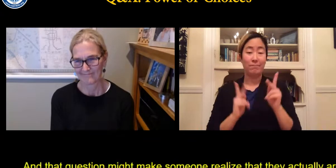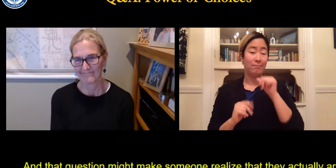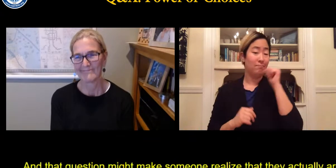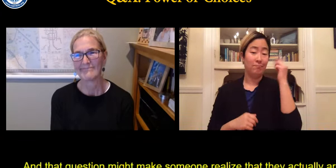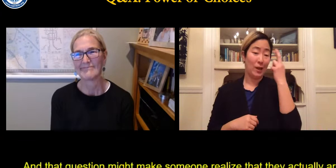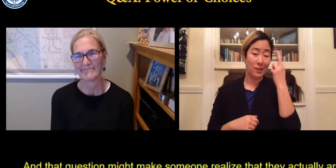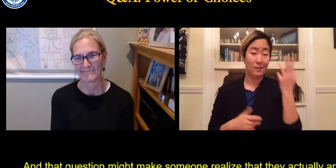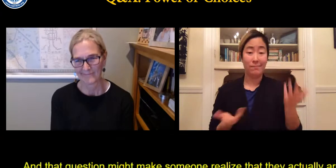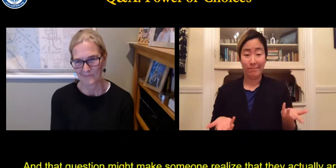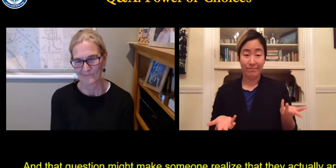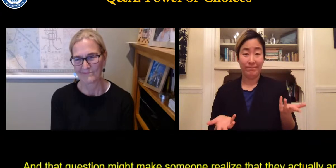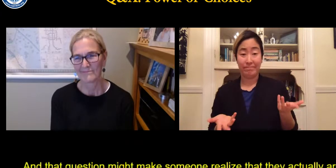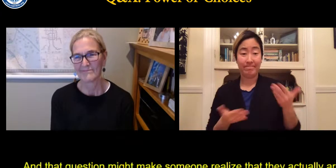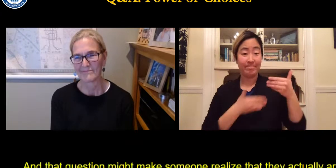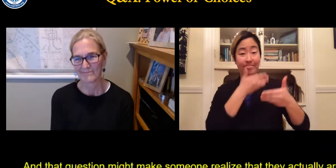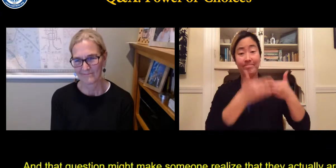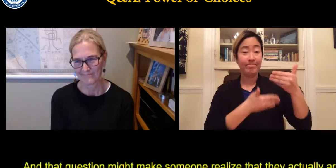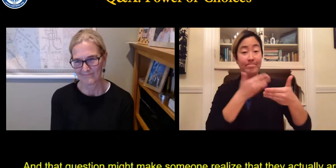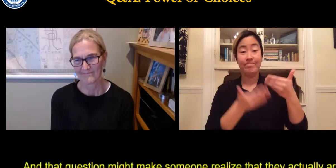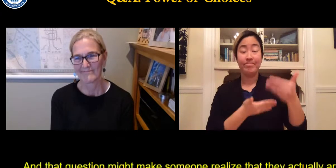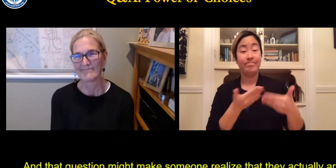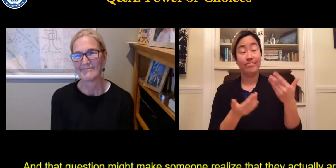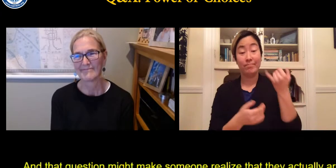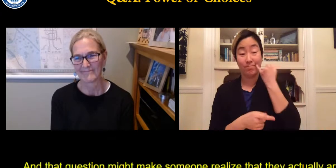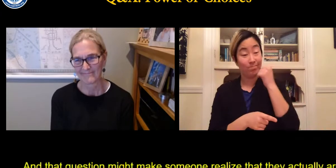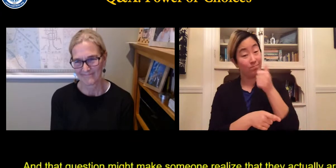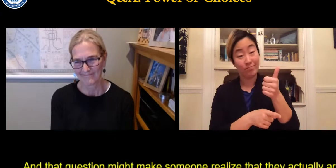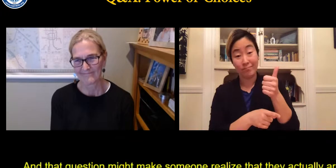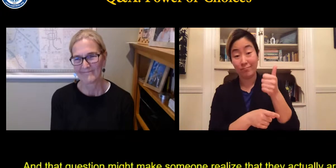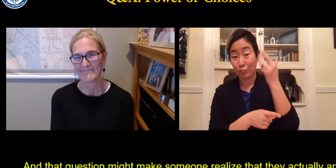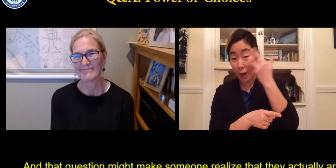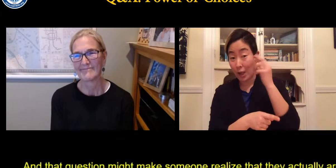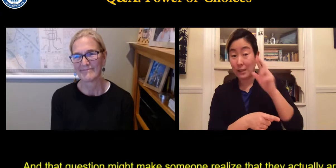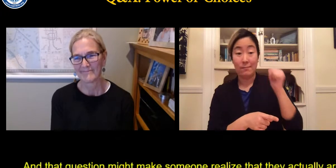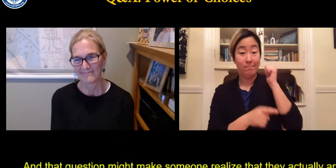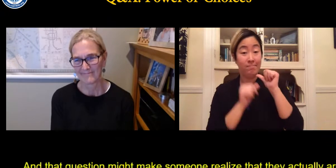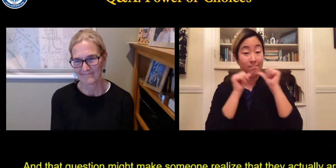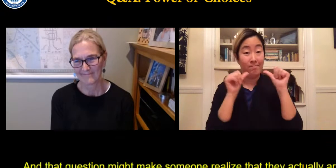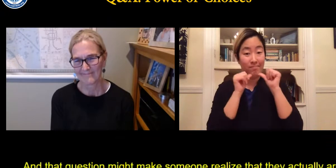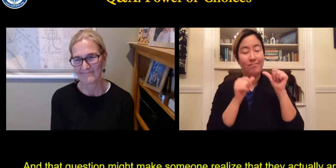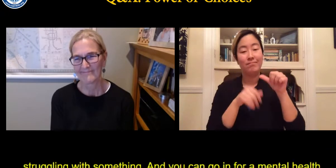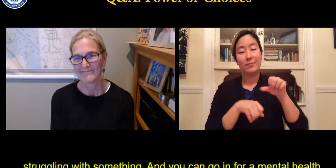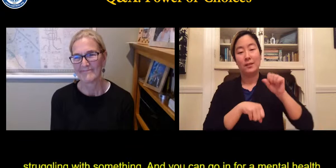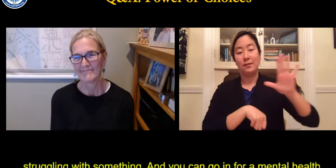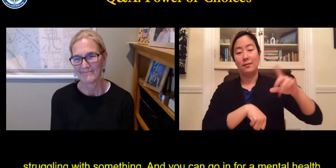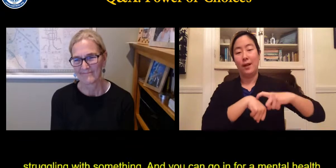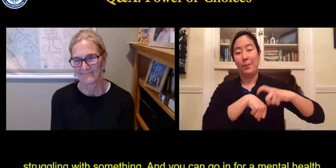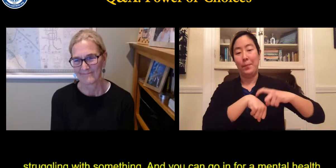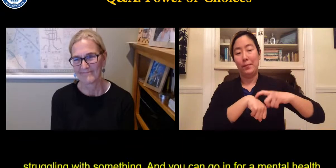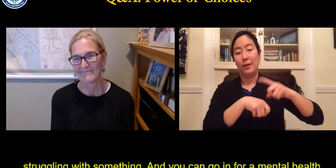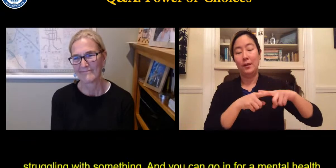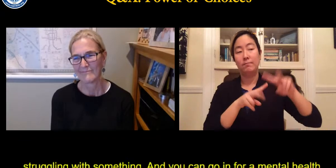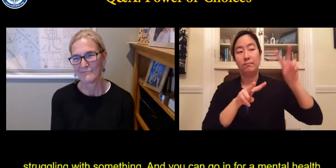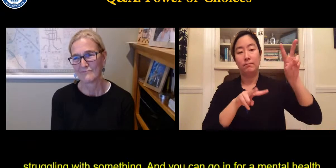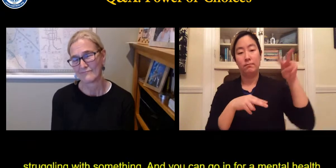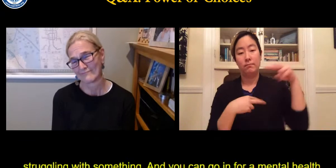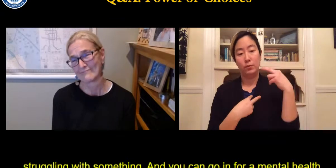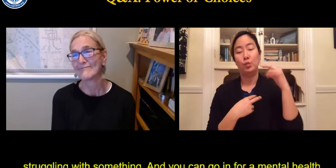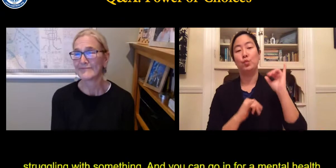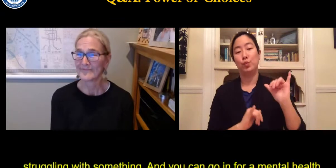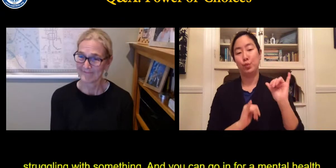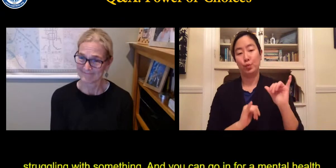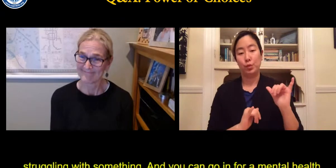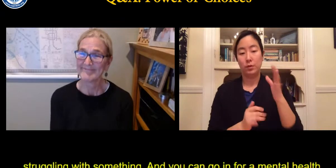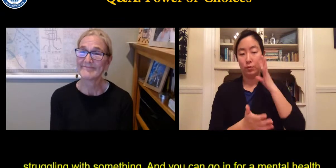okay, I recommend that you search support when you're not feeling okay. Some people don't realize it. They continue moving forward